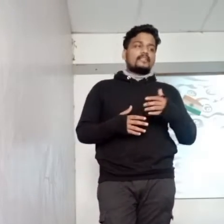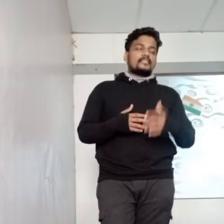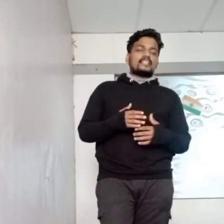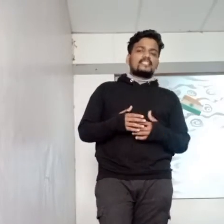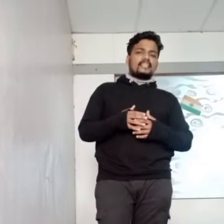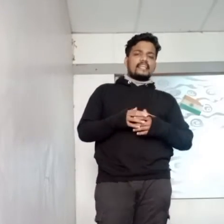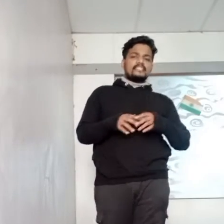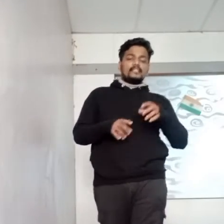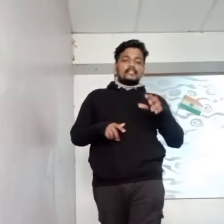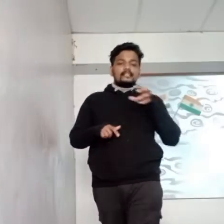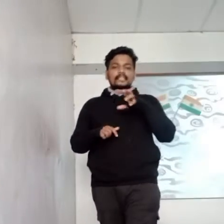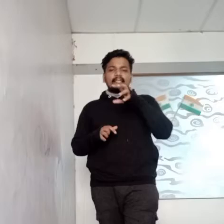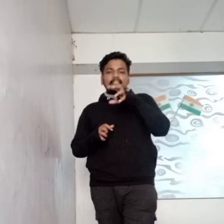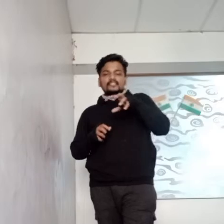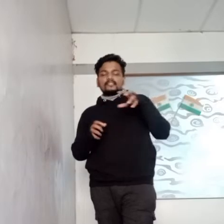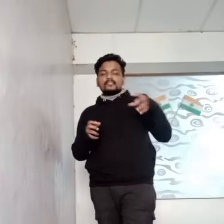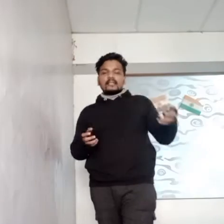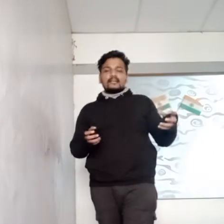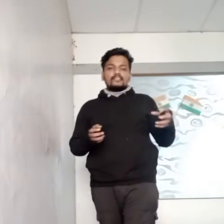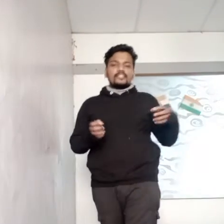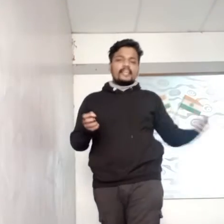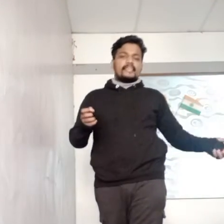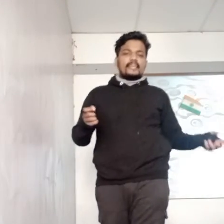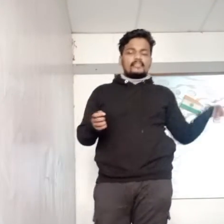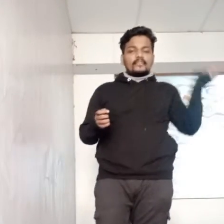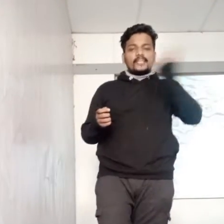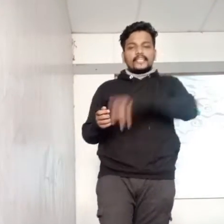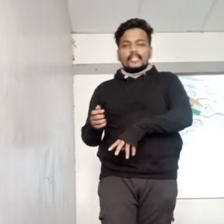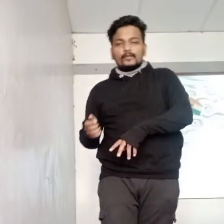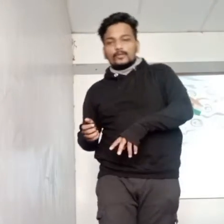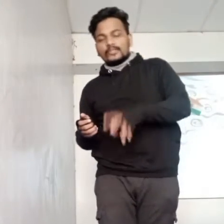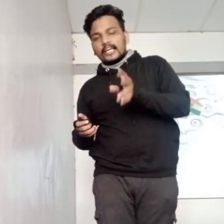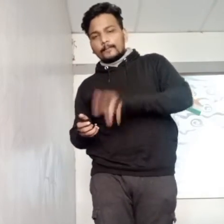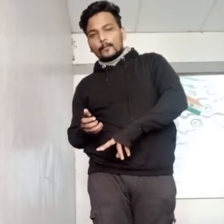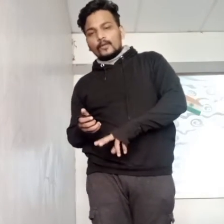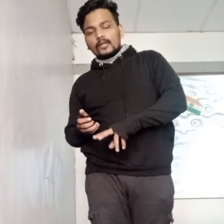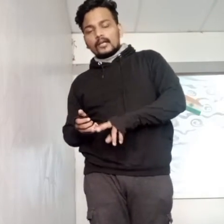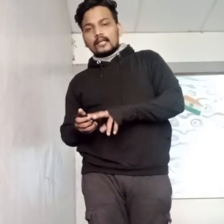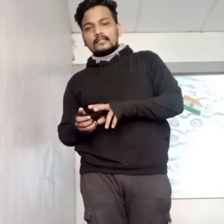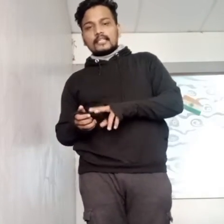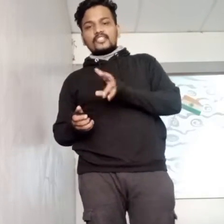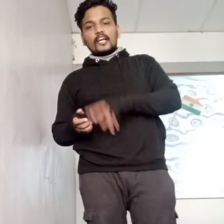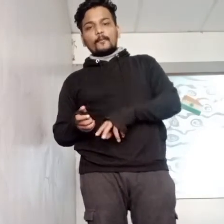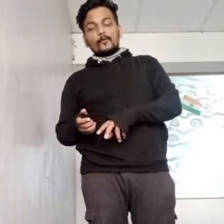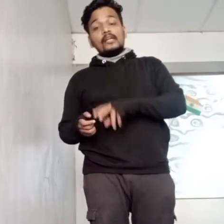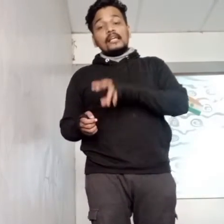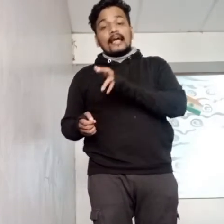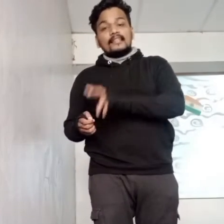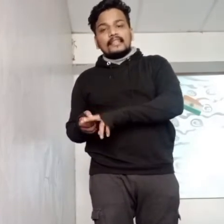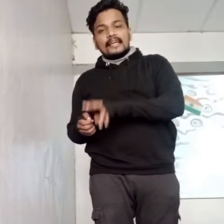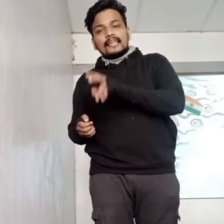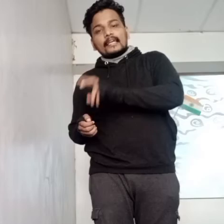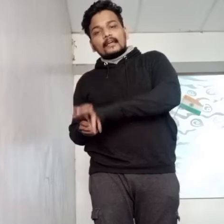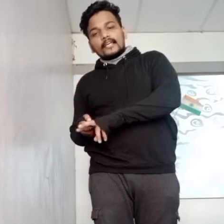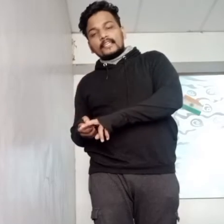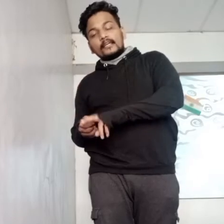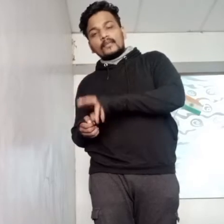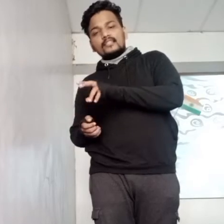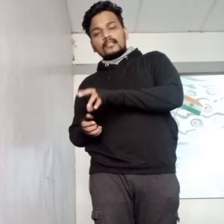task range, that thread get written into thread pool, the thread pool, and that